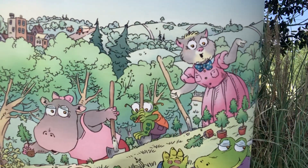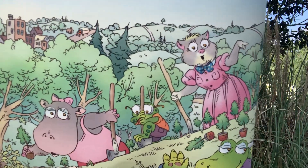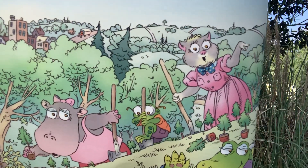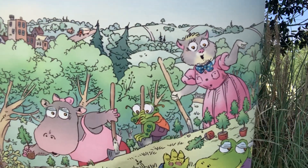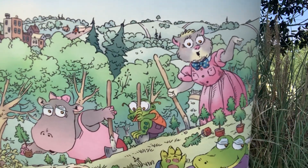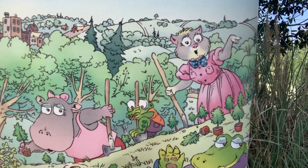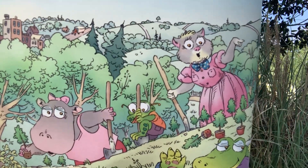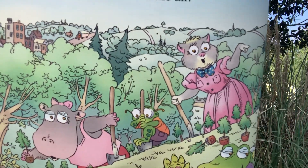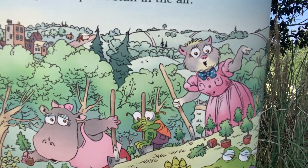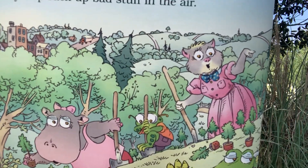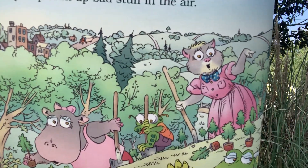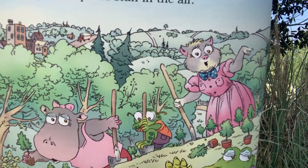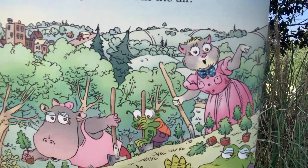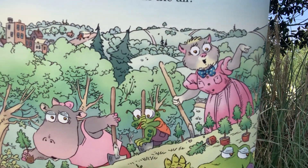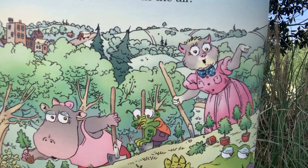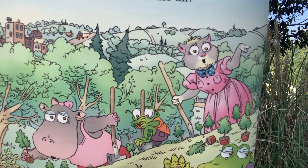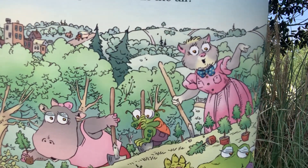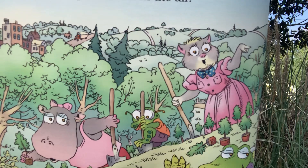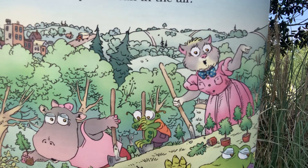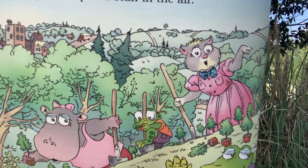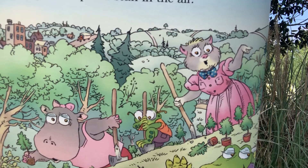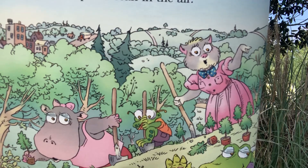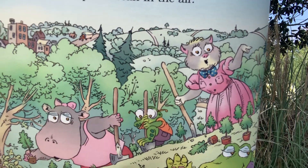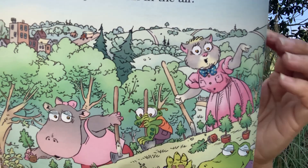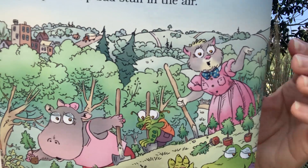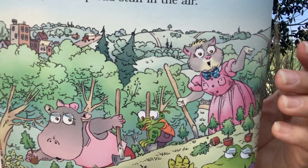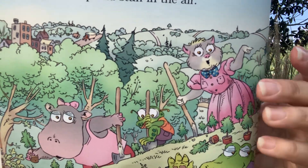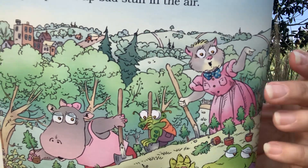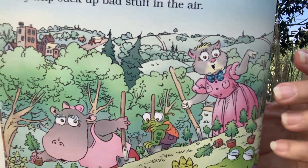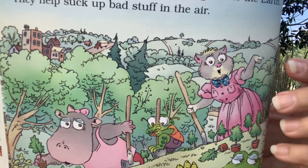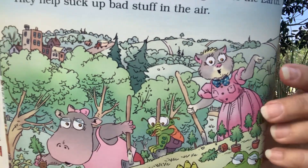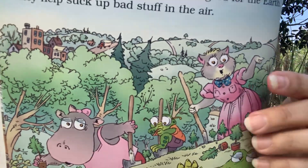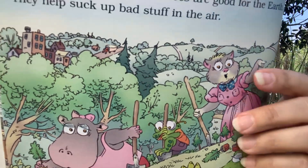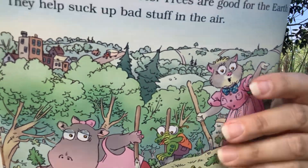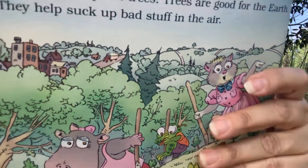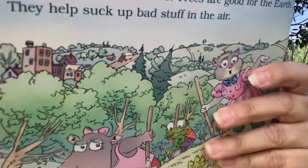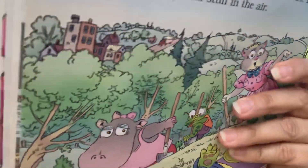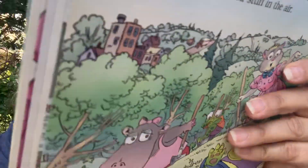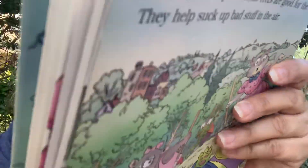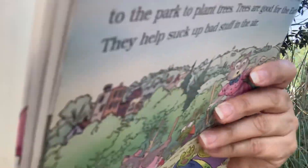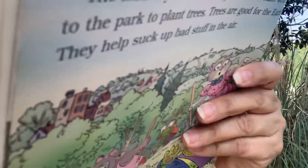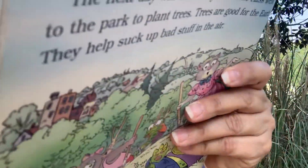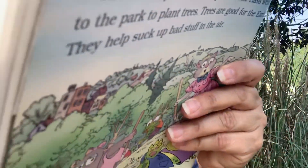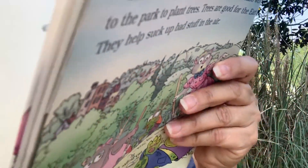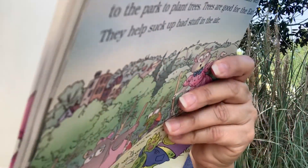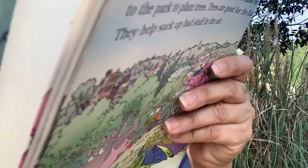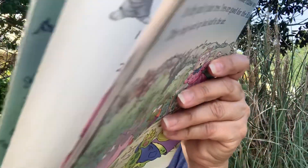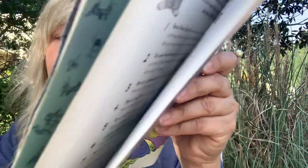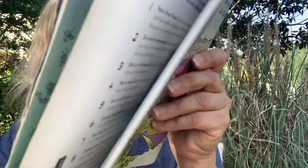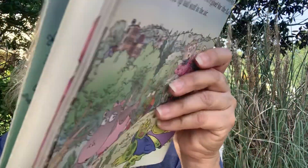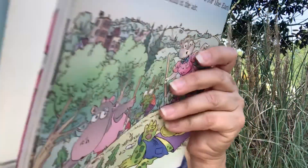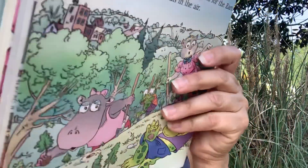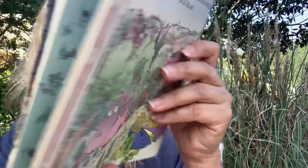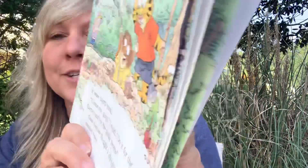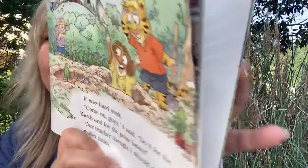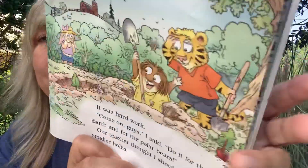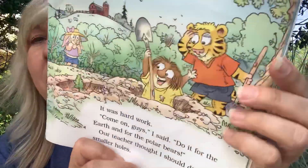hard work. "Come on, guys," I said. "Do it for the earth and for the polar bears." Our teacher thought I should dig